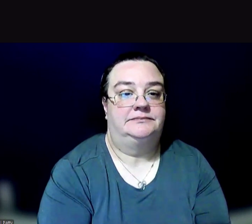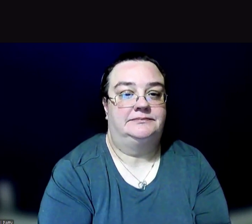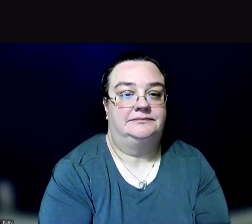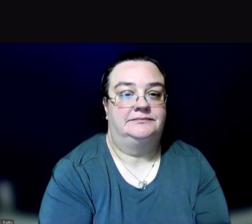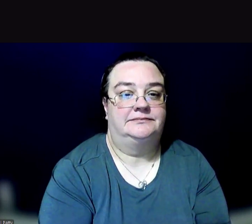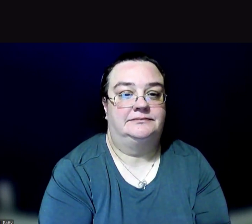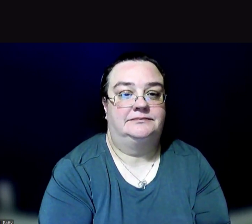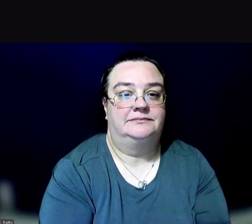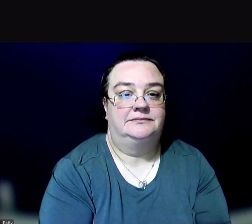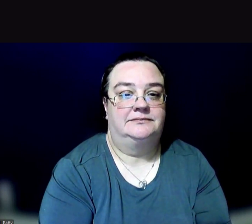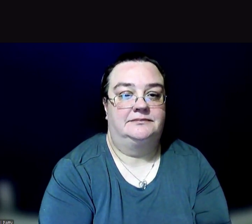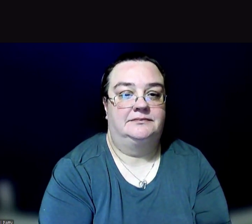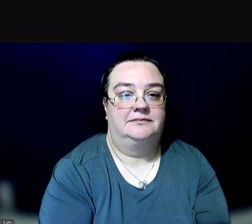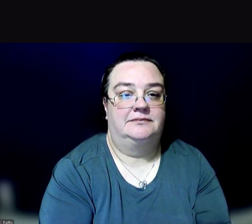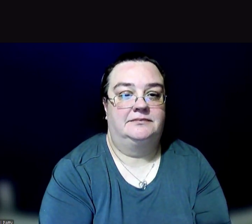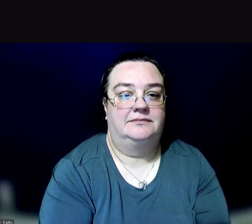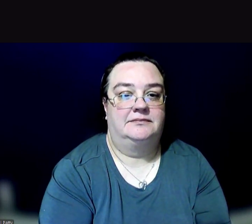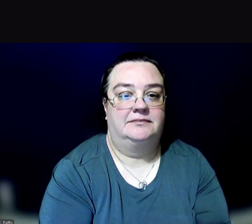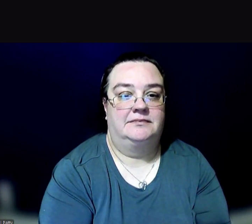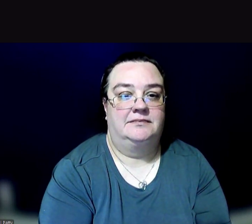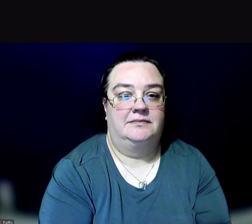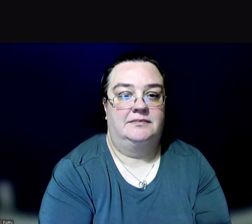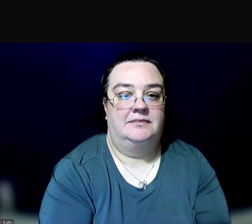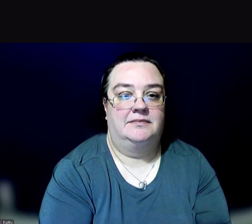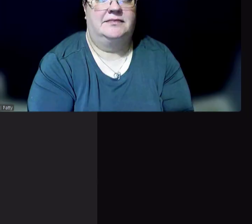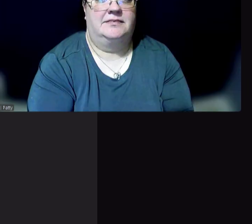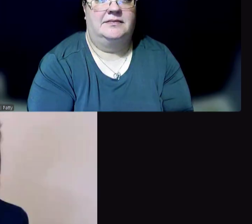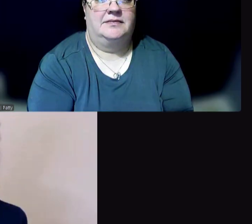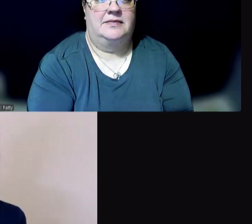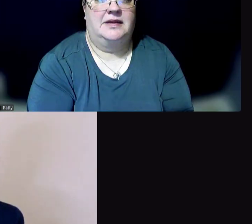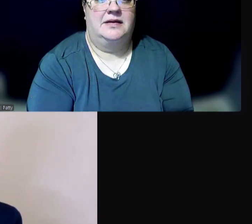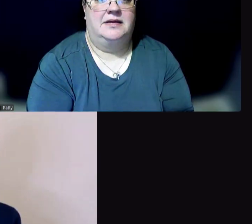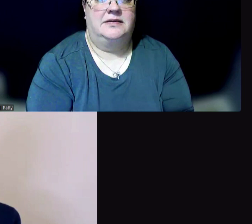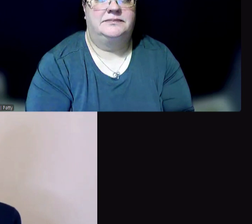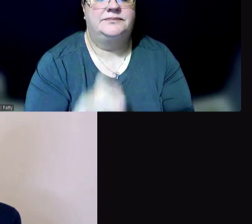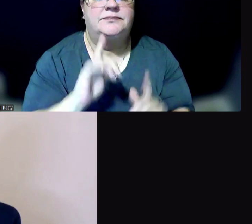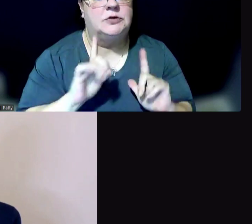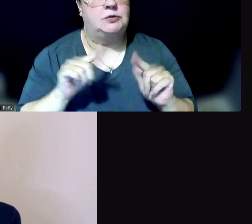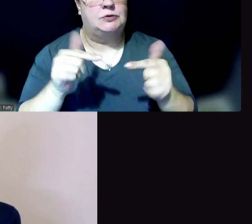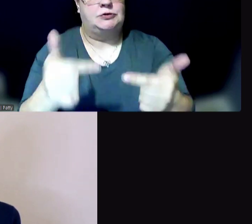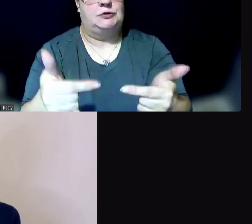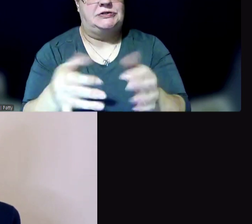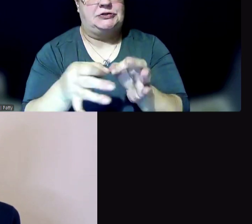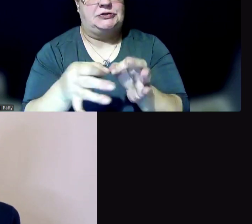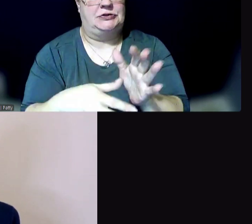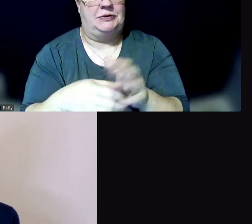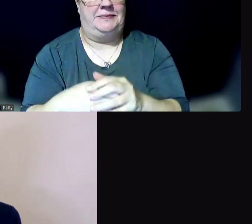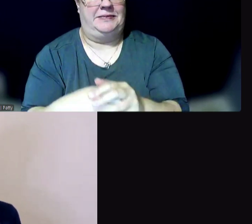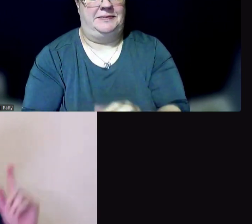The fiscal year 25 audit season has begun. We're anticipating an